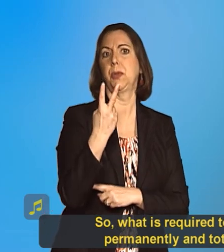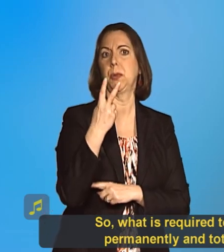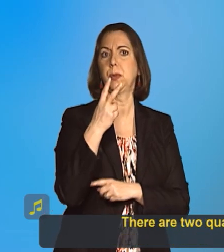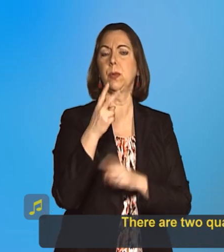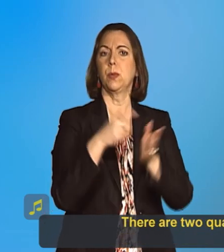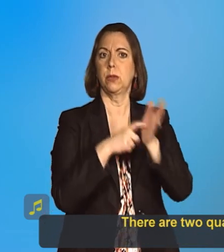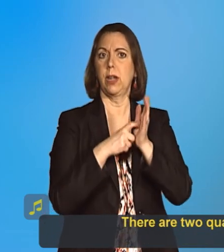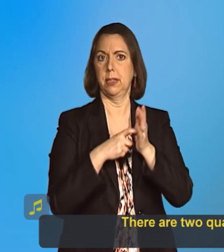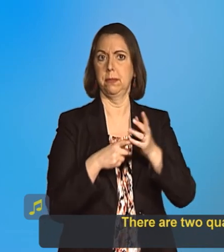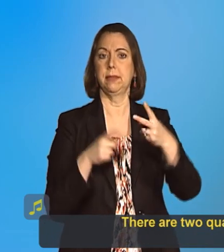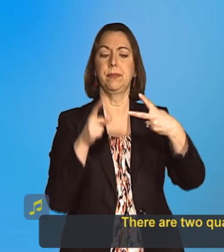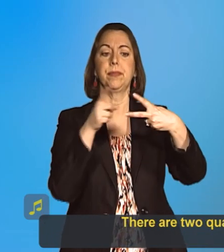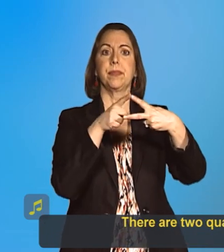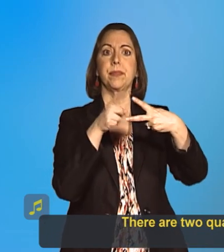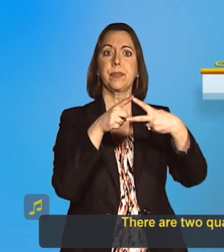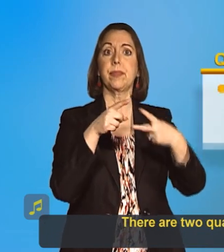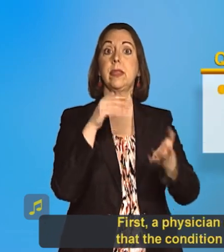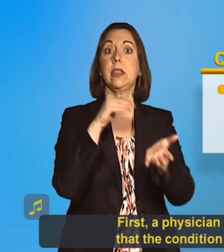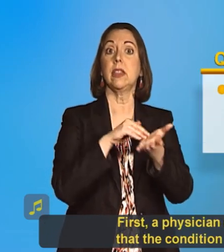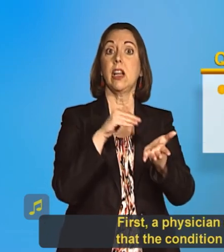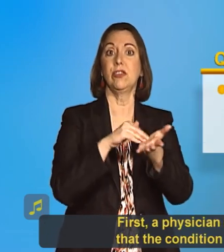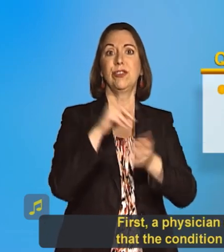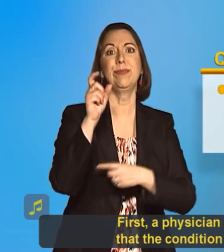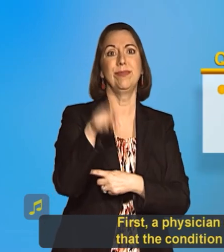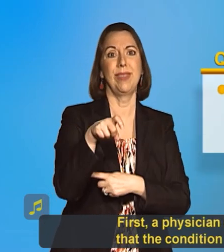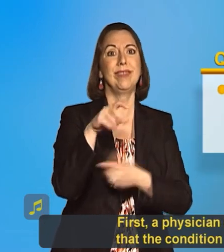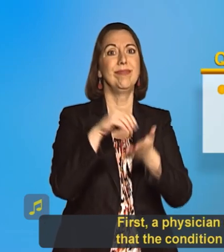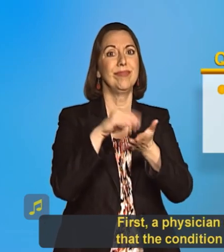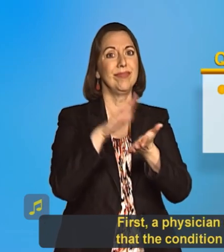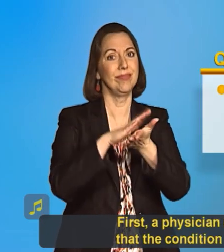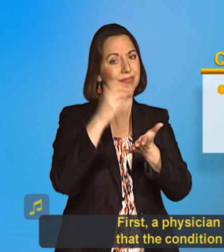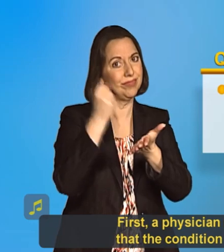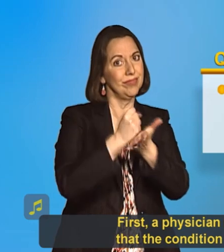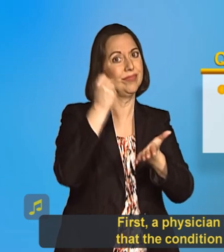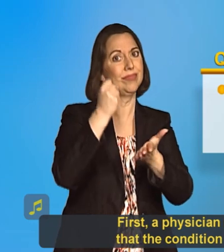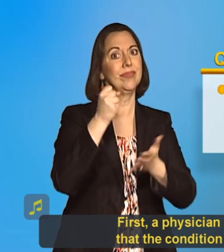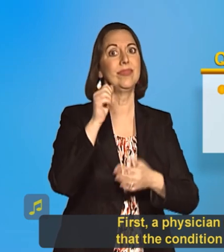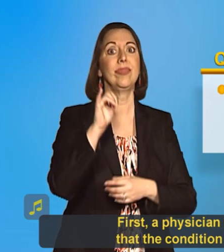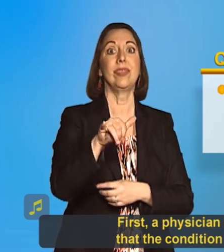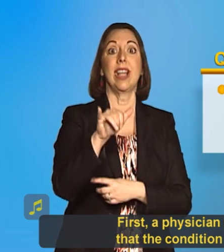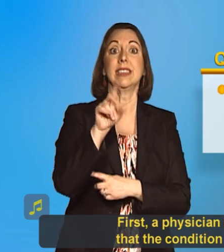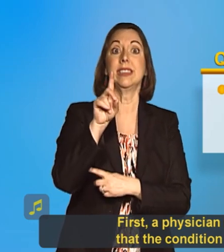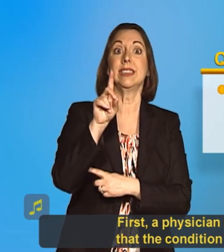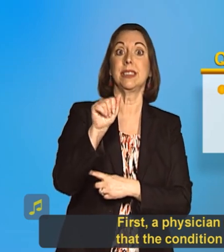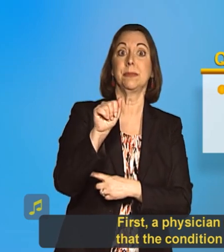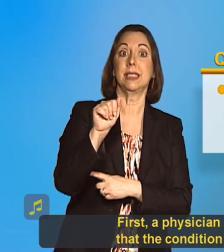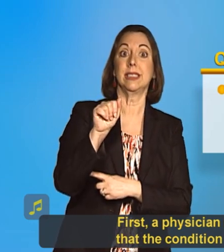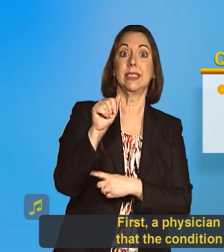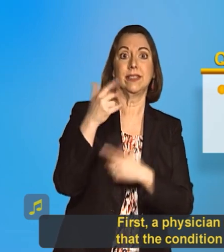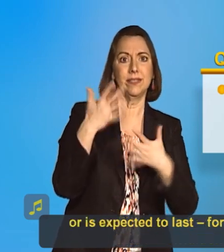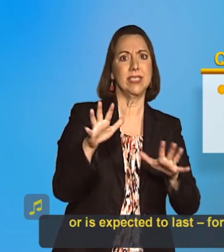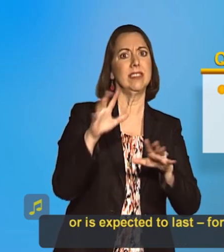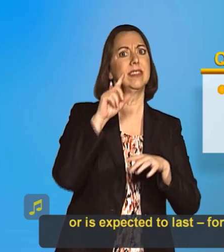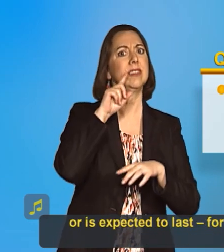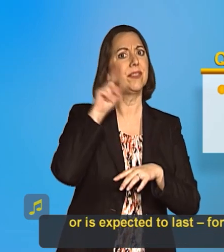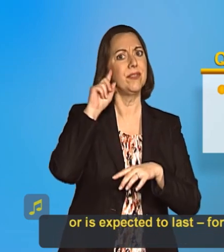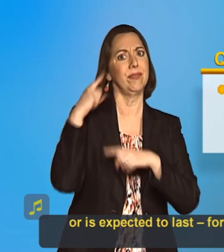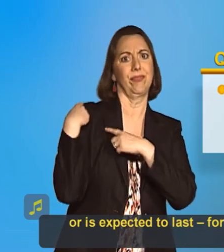There are 2 qualifications. First, a physician must certify that the condition has lasted or is expected to